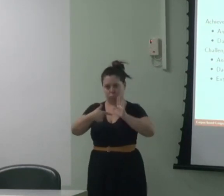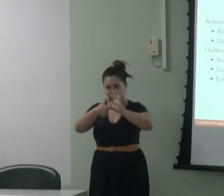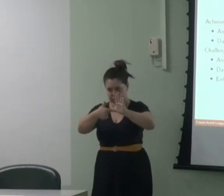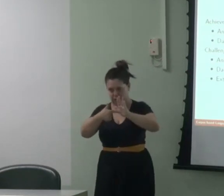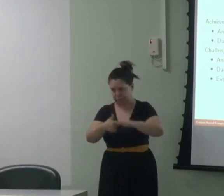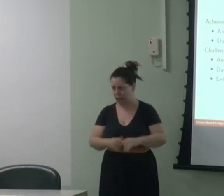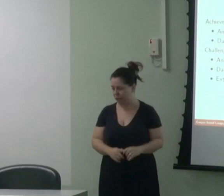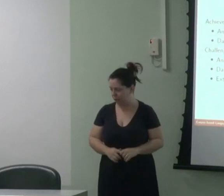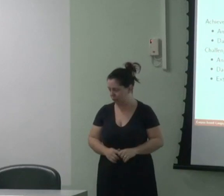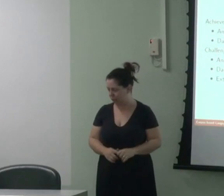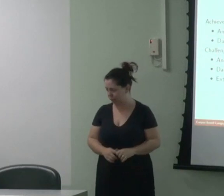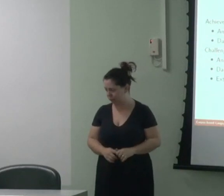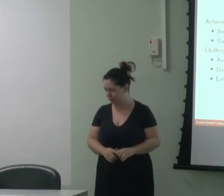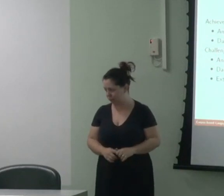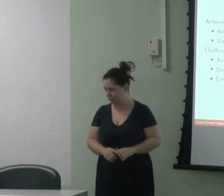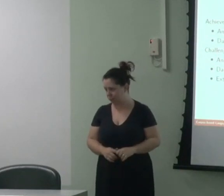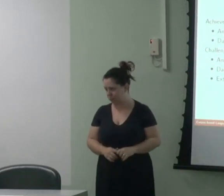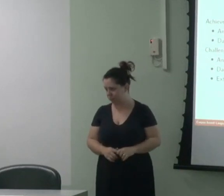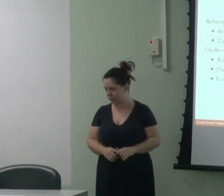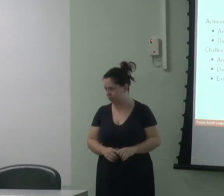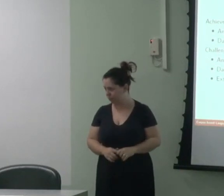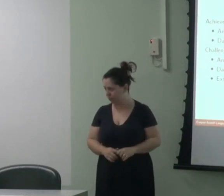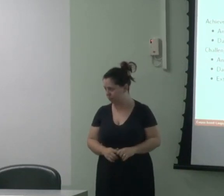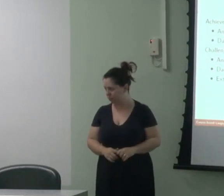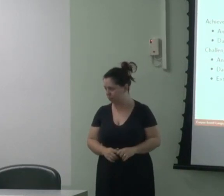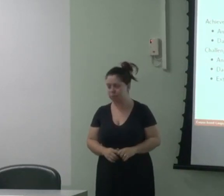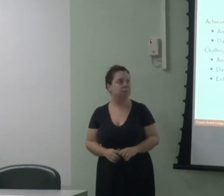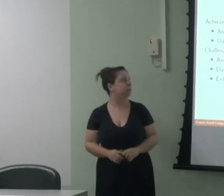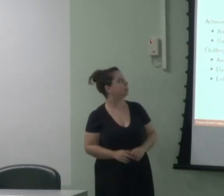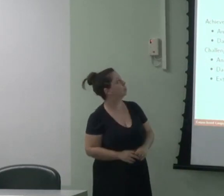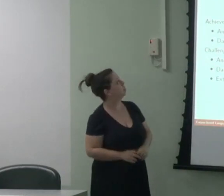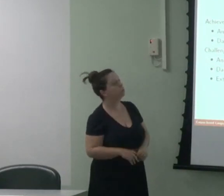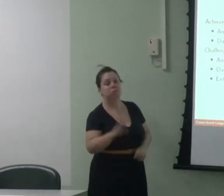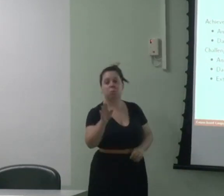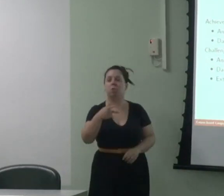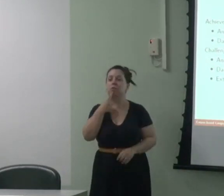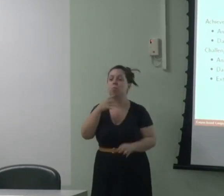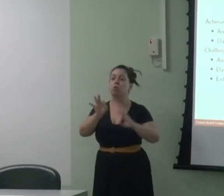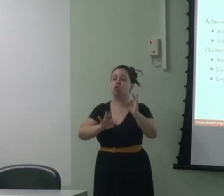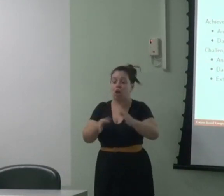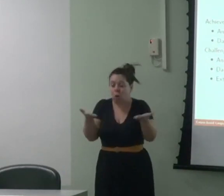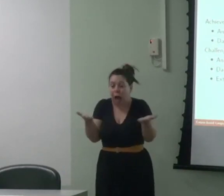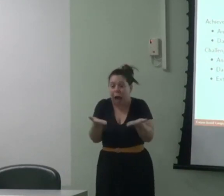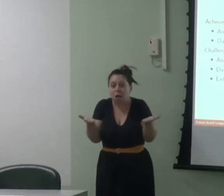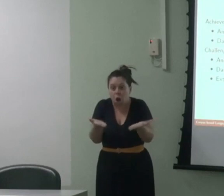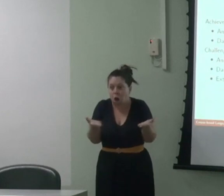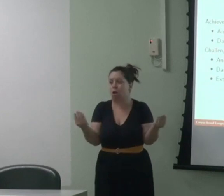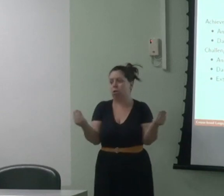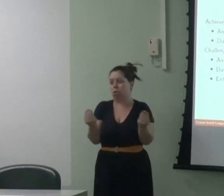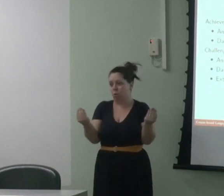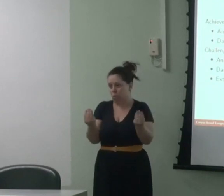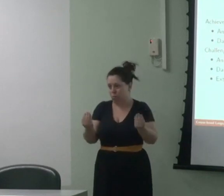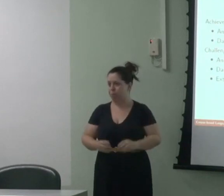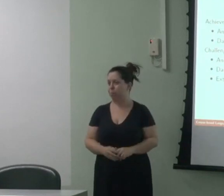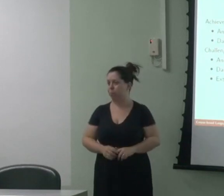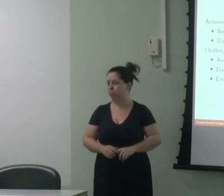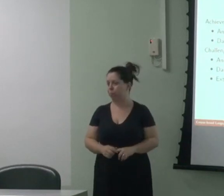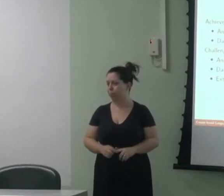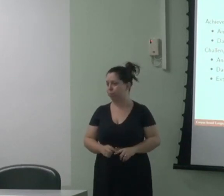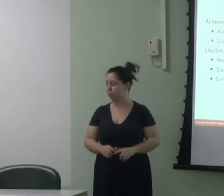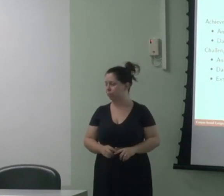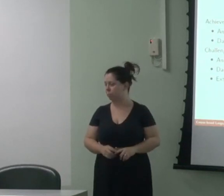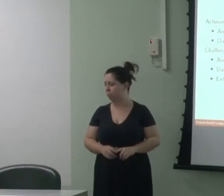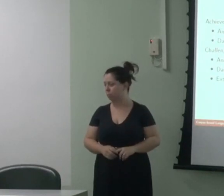is about the sort of current status of the project. So I would claim that UD